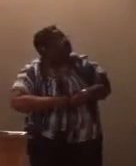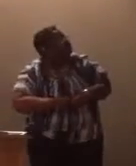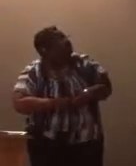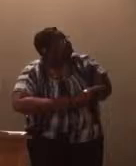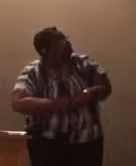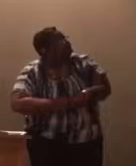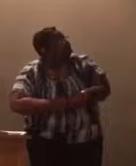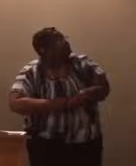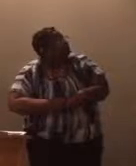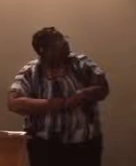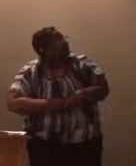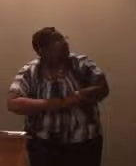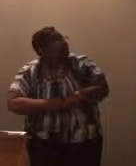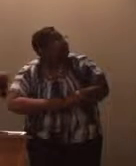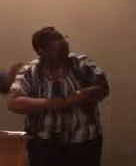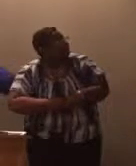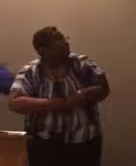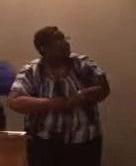these other issues will come up as we go along.